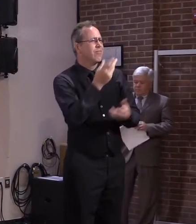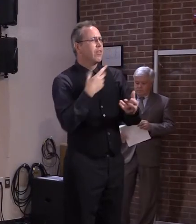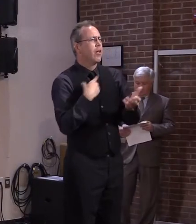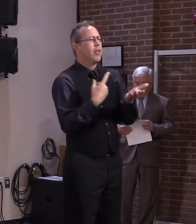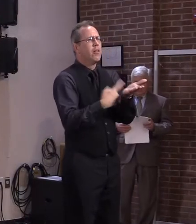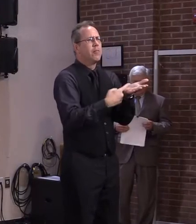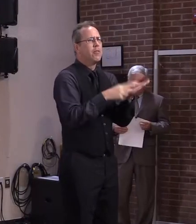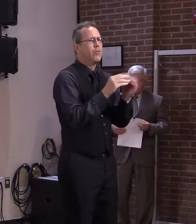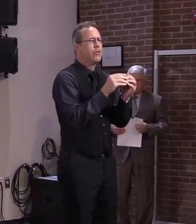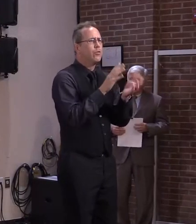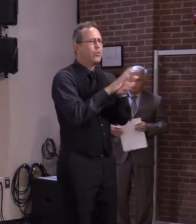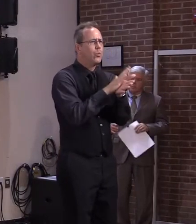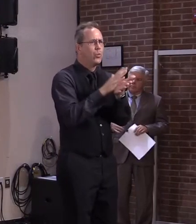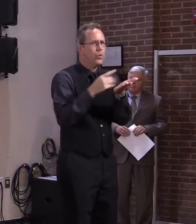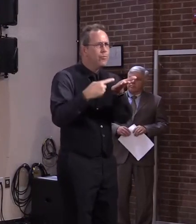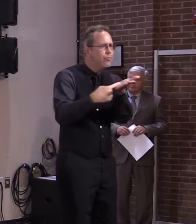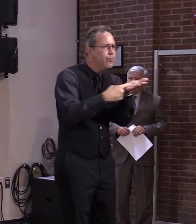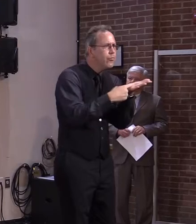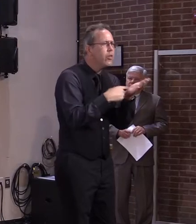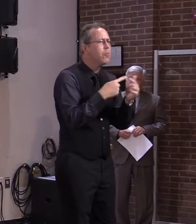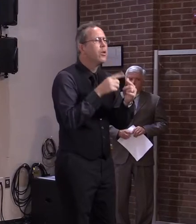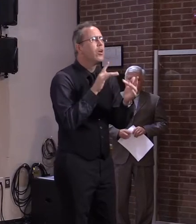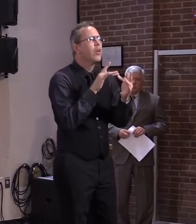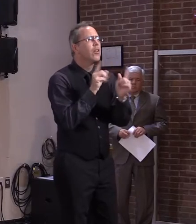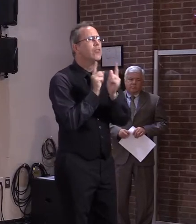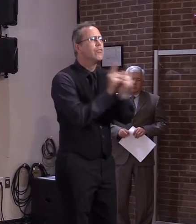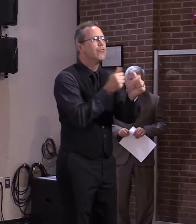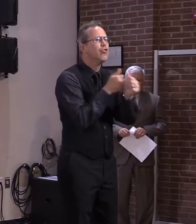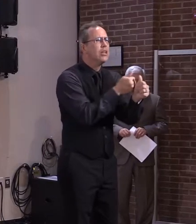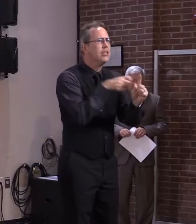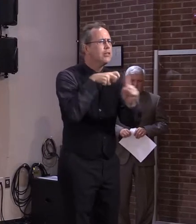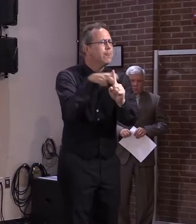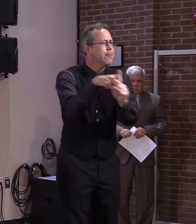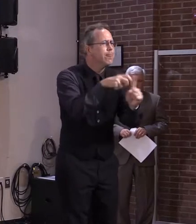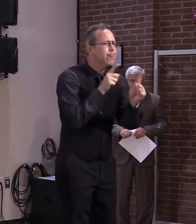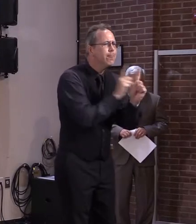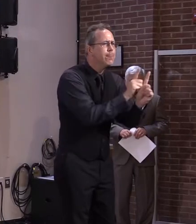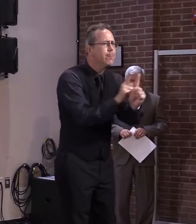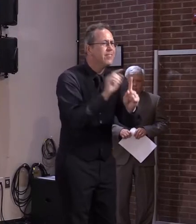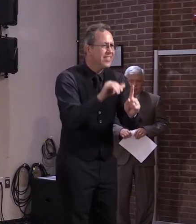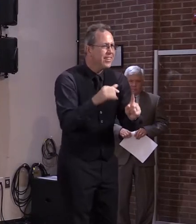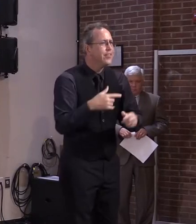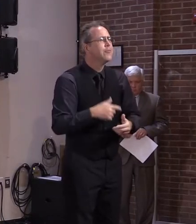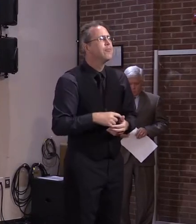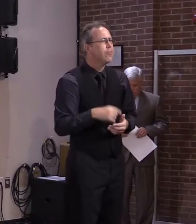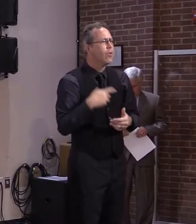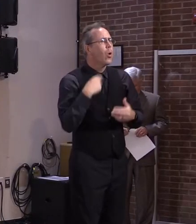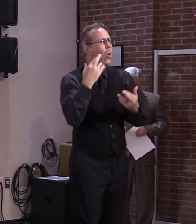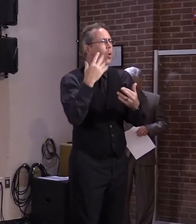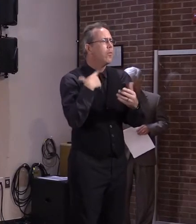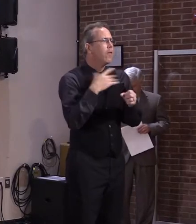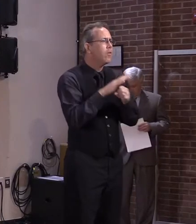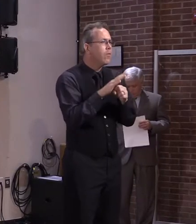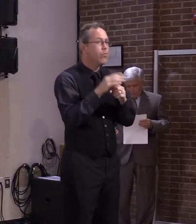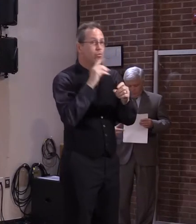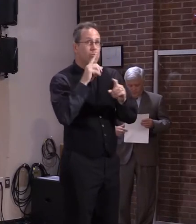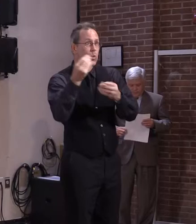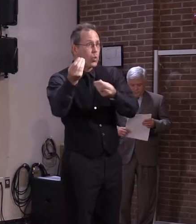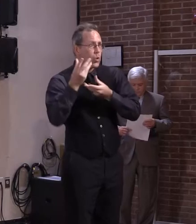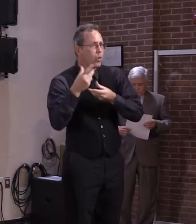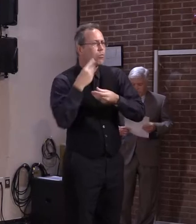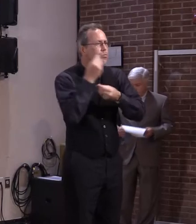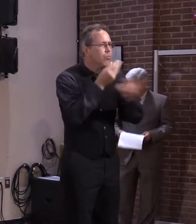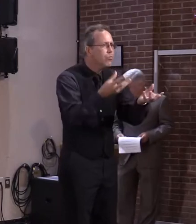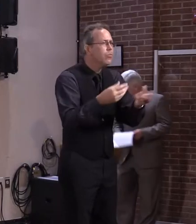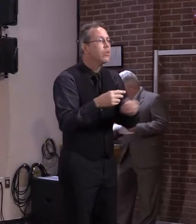tracing process in schools and to make it more responsive to the dynamics of the Delta variant. Now, we're hearing from many schools that the current